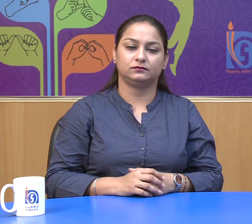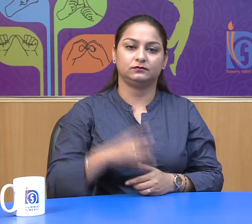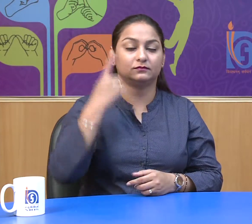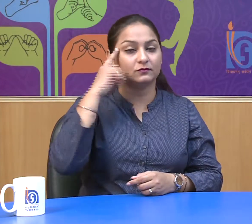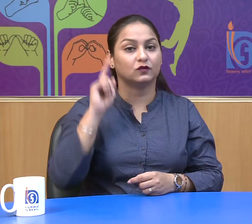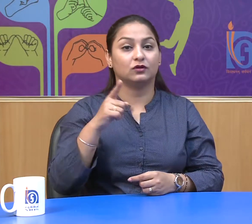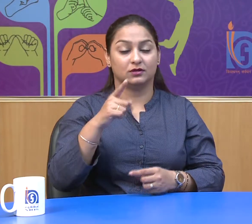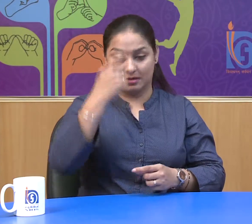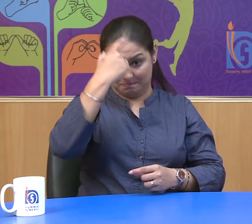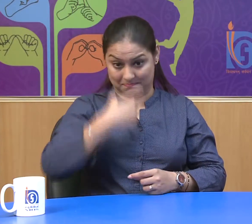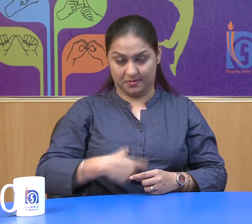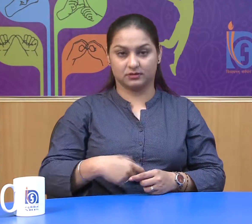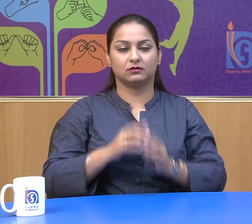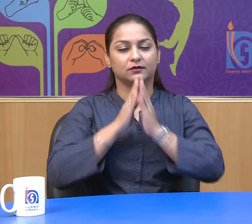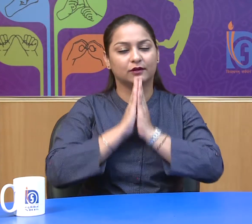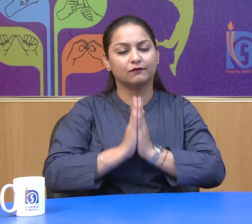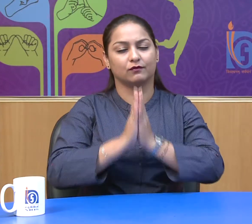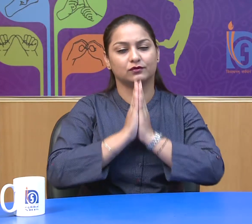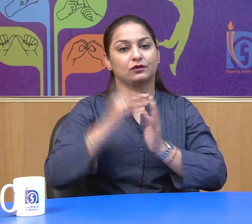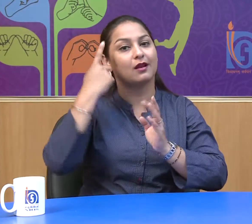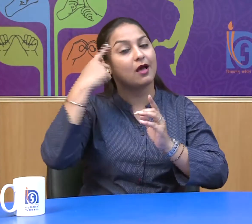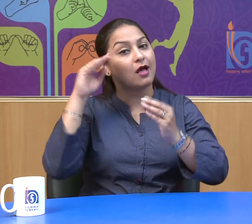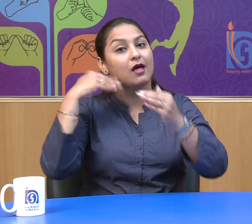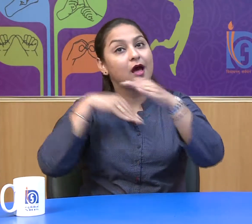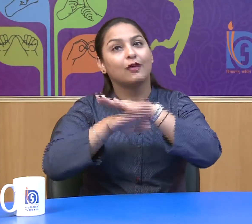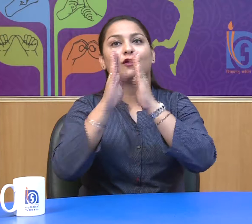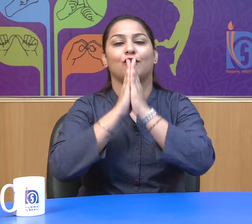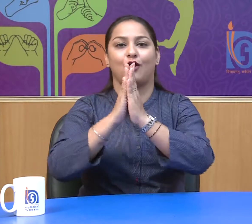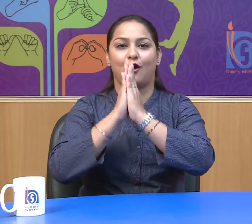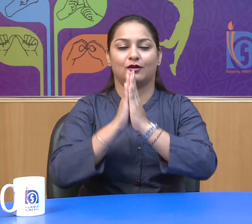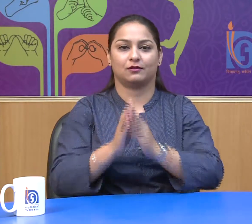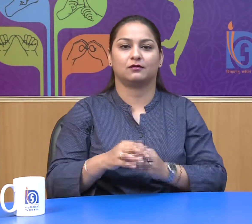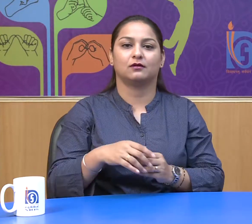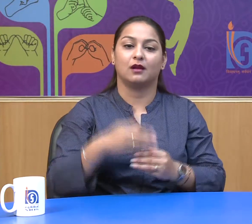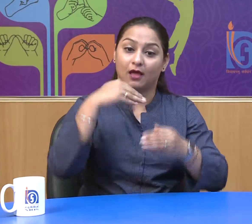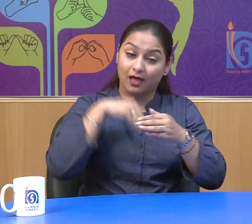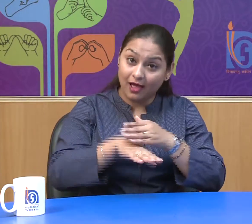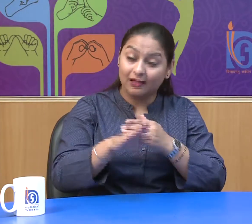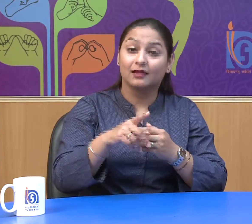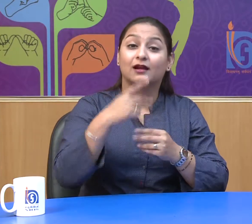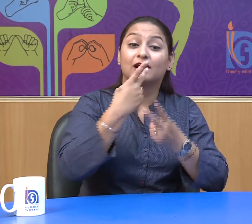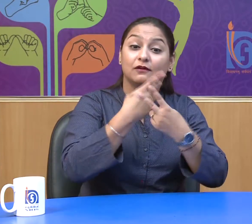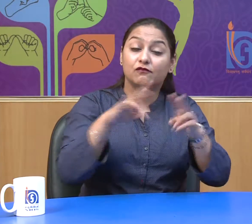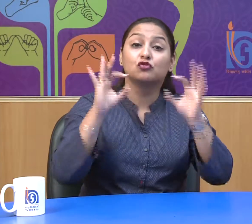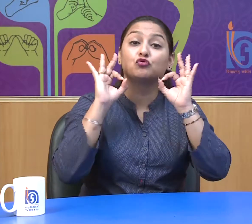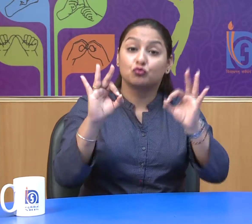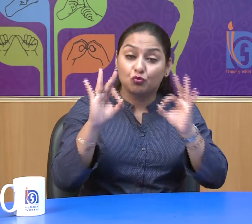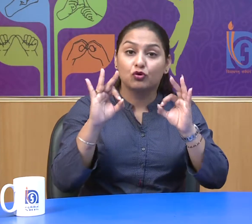intense personal devotion to God with an emphasis on a good moral